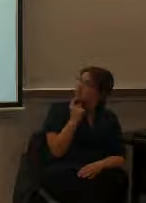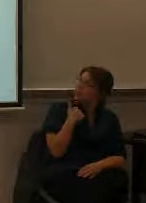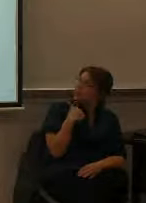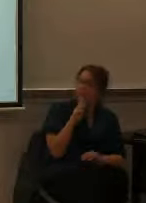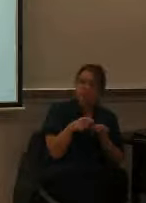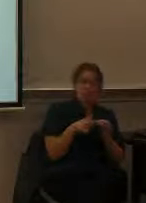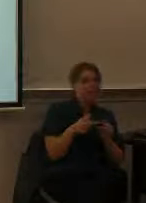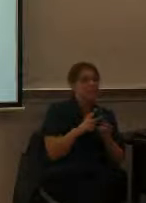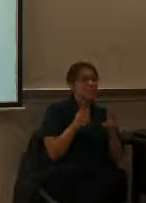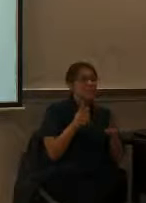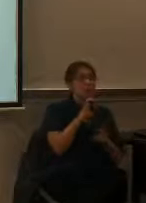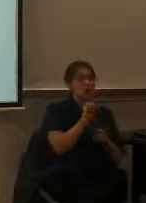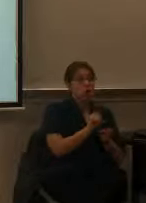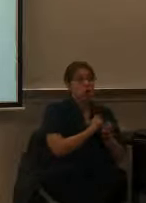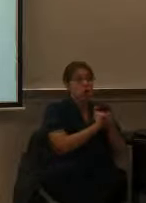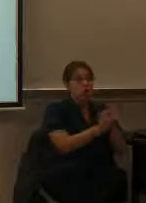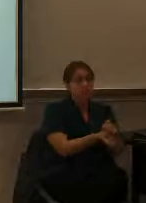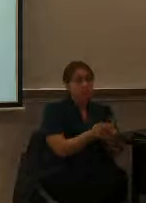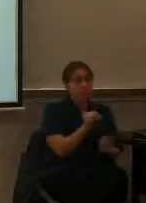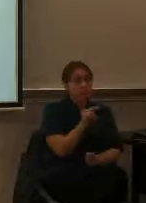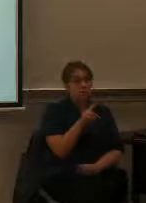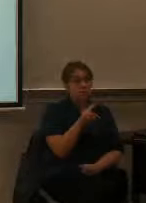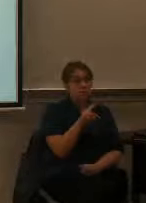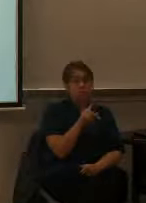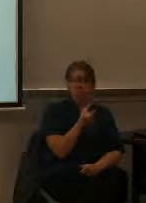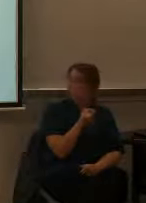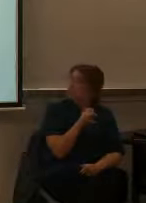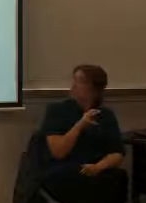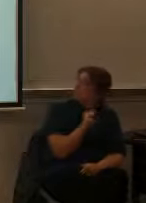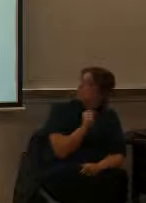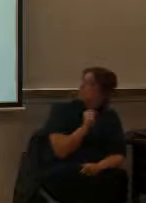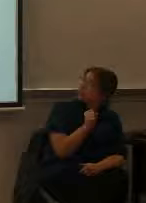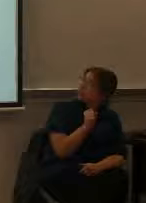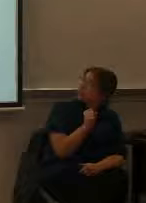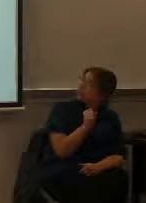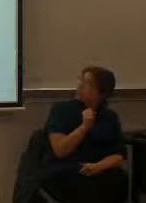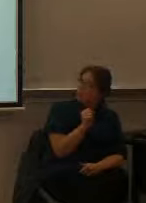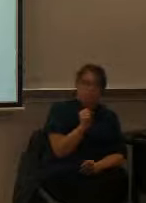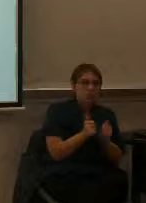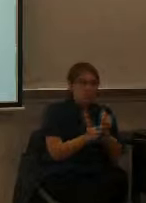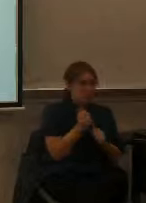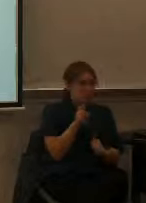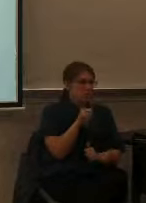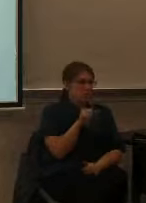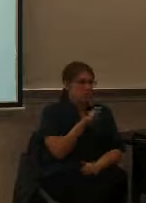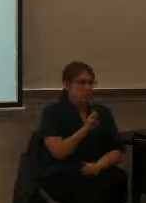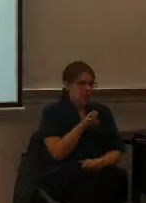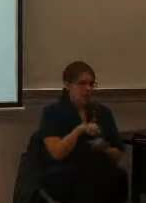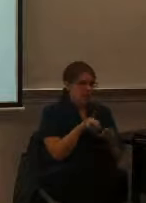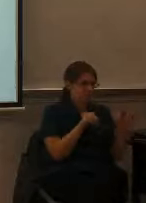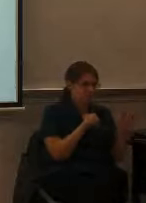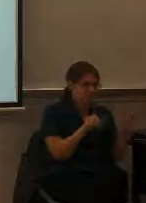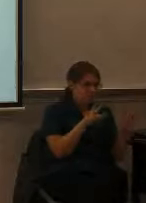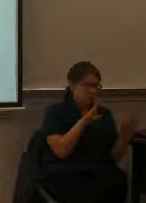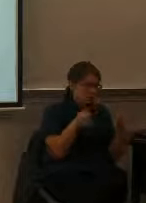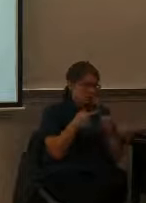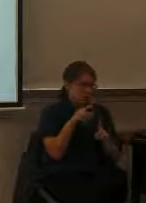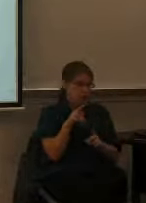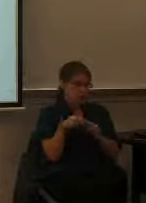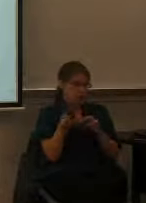Highly co-evolved mutualisms. Most of them are rare in freshwaters relative to marine systems. Anybody guess why that might